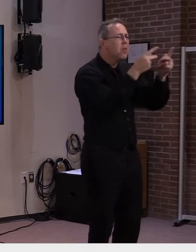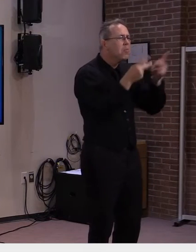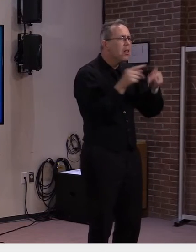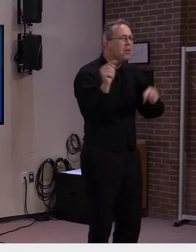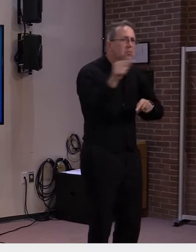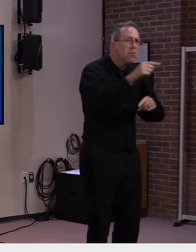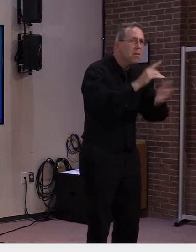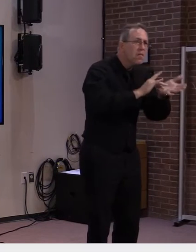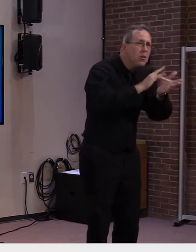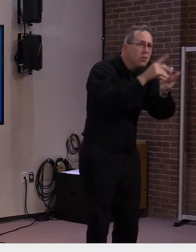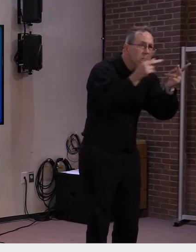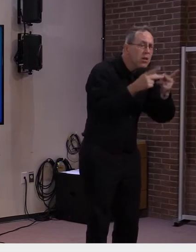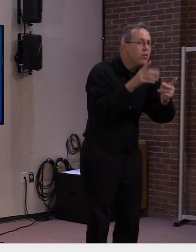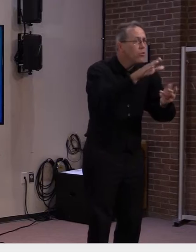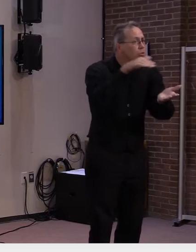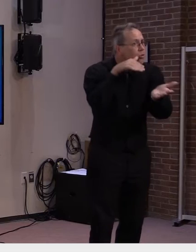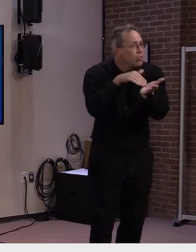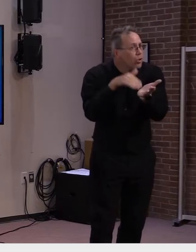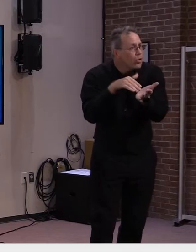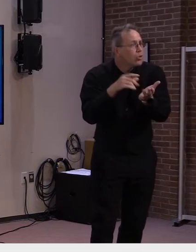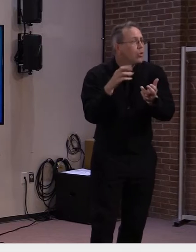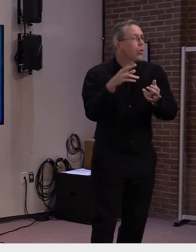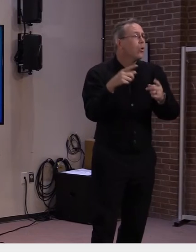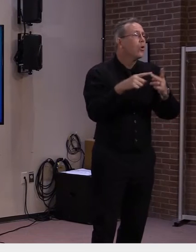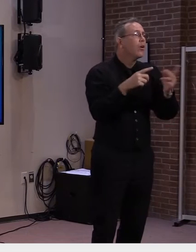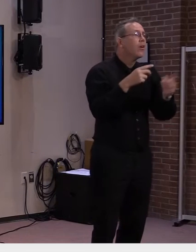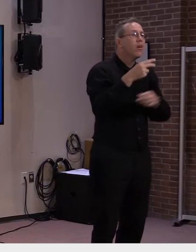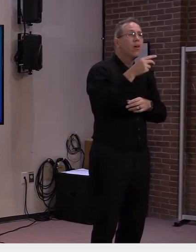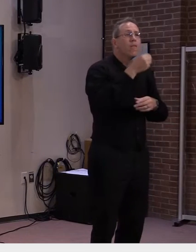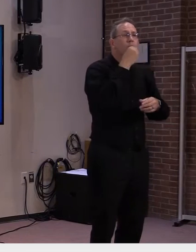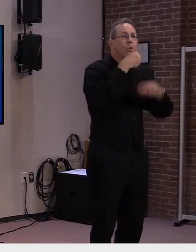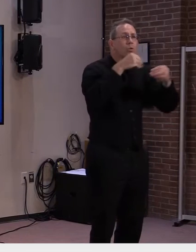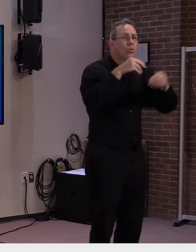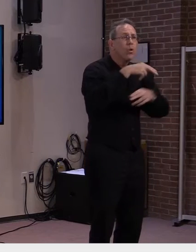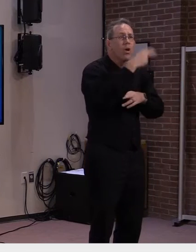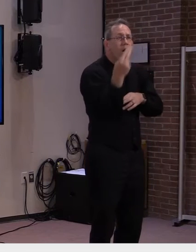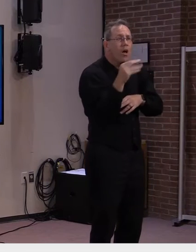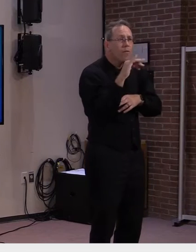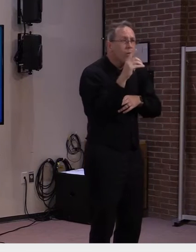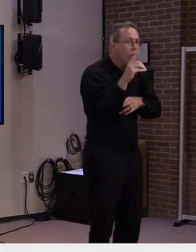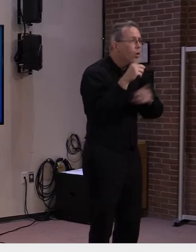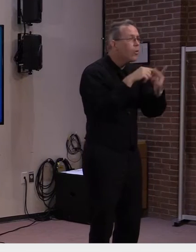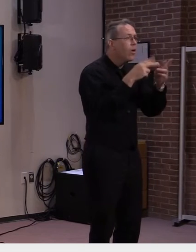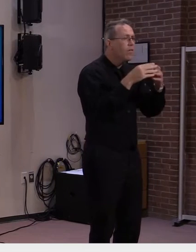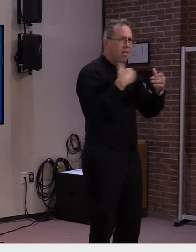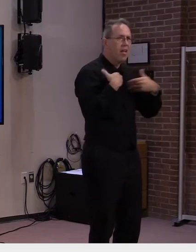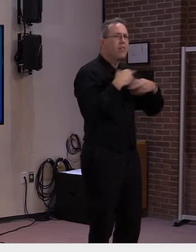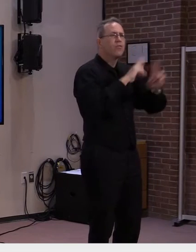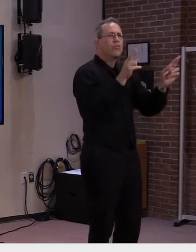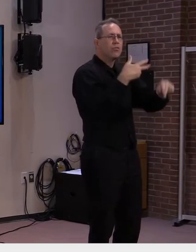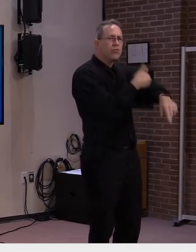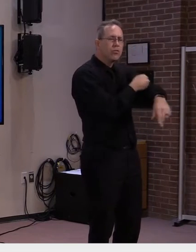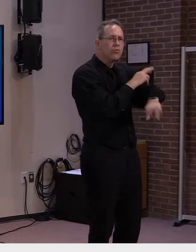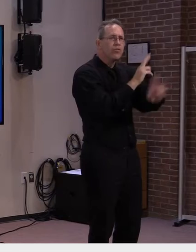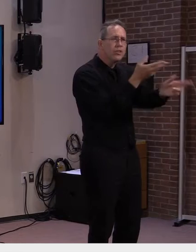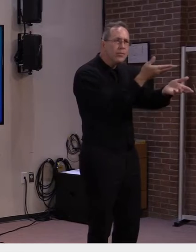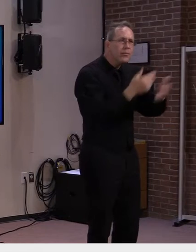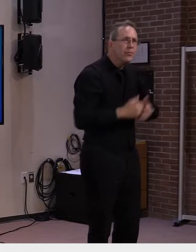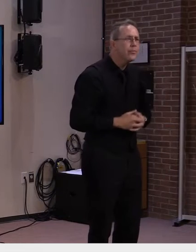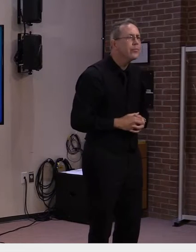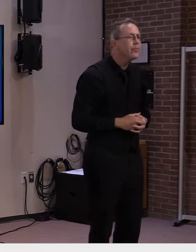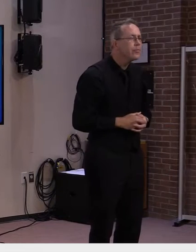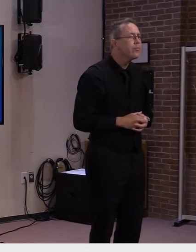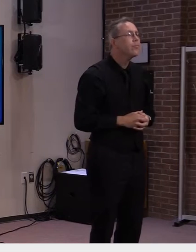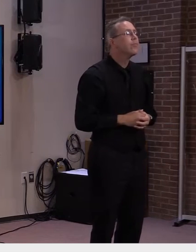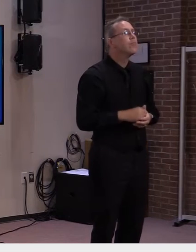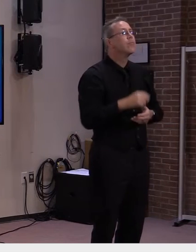pharmacy locations at the UVM Medical Center, as well as at community health centers of Burlington, or urgent